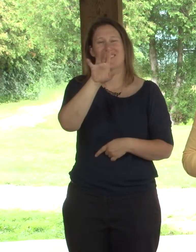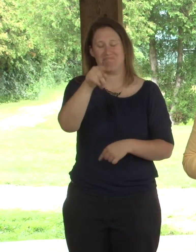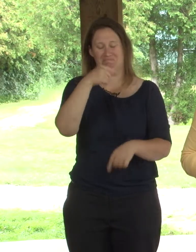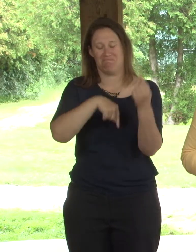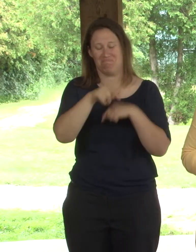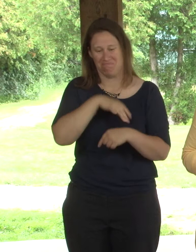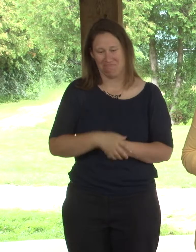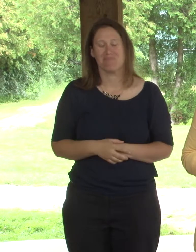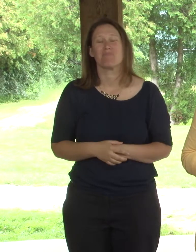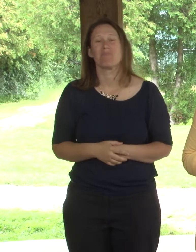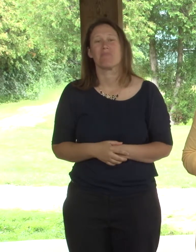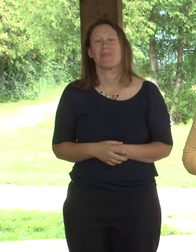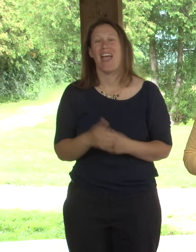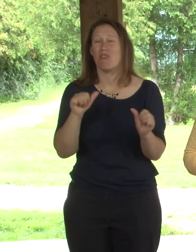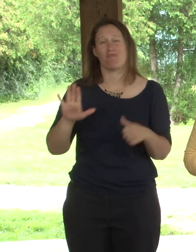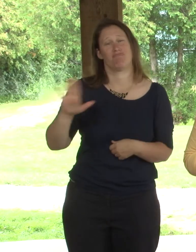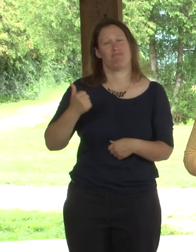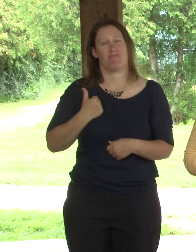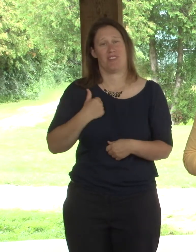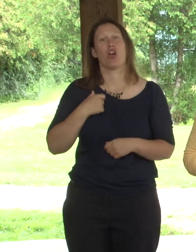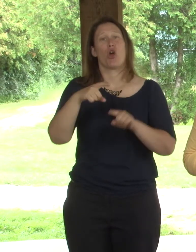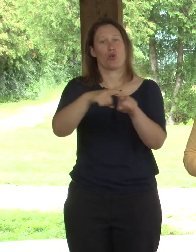back. You can call us at